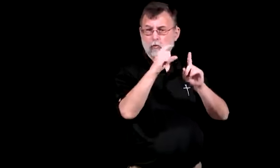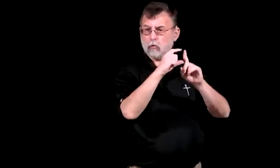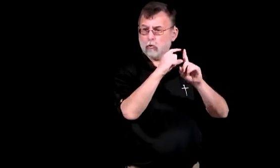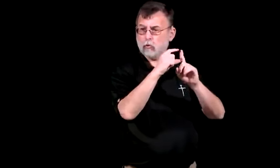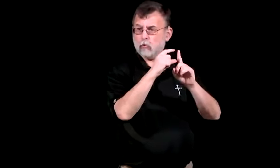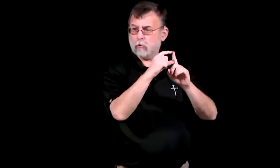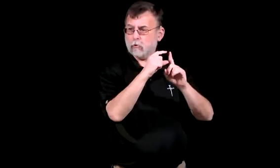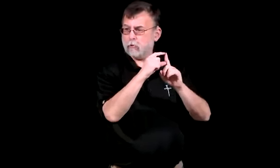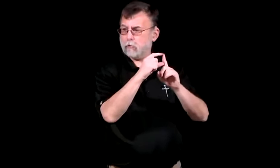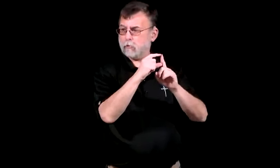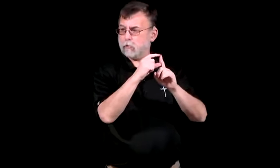So Jesus